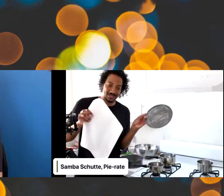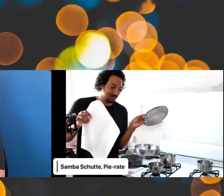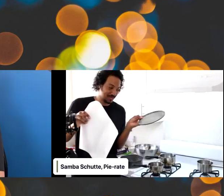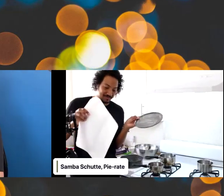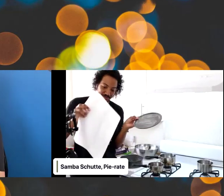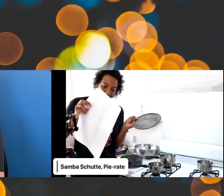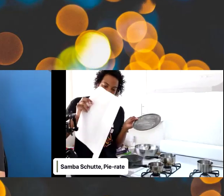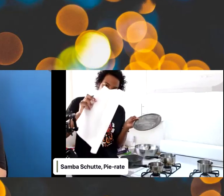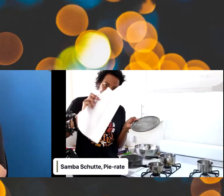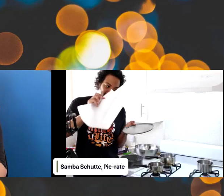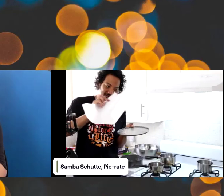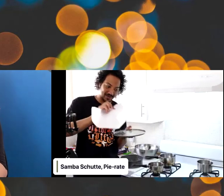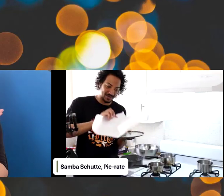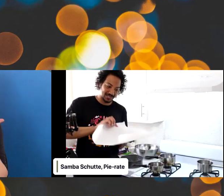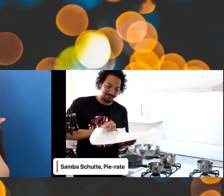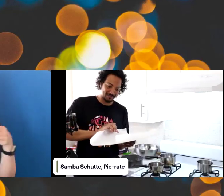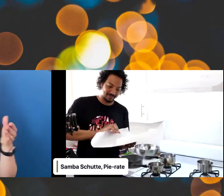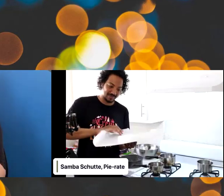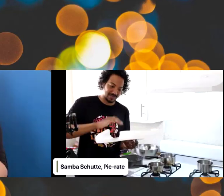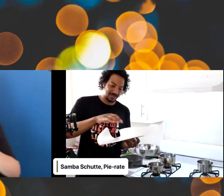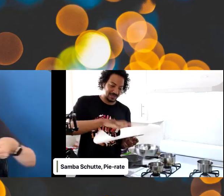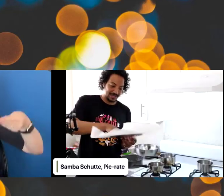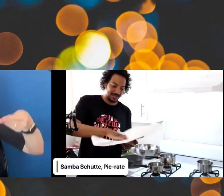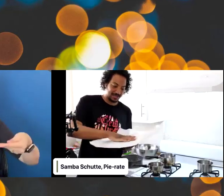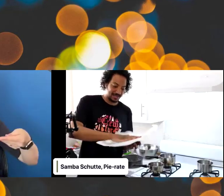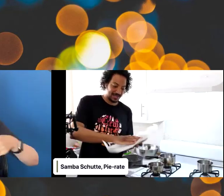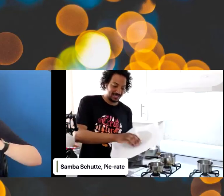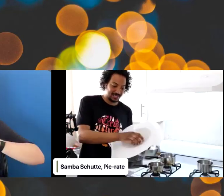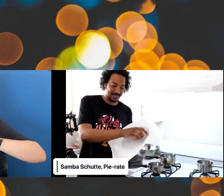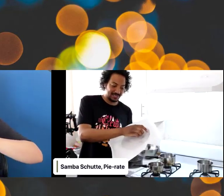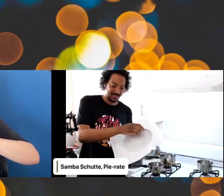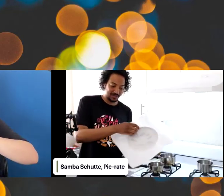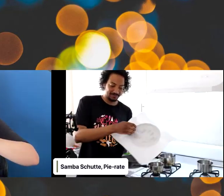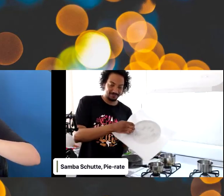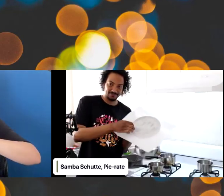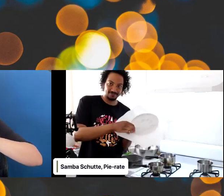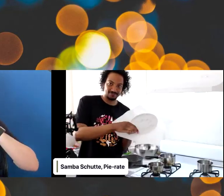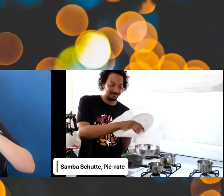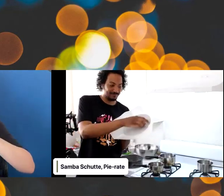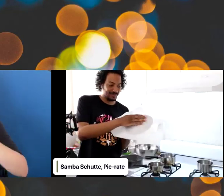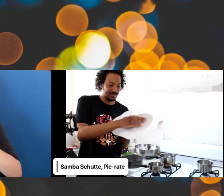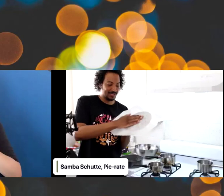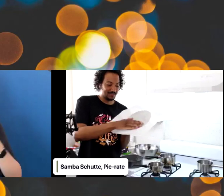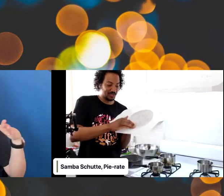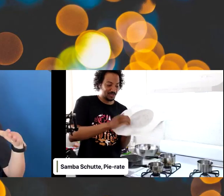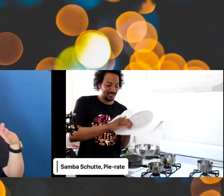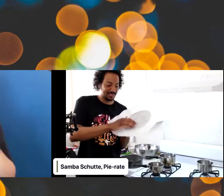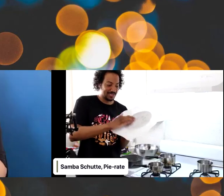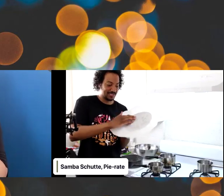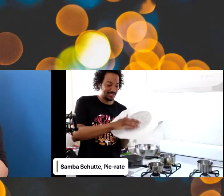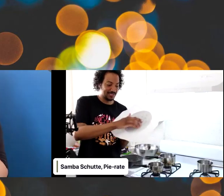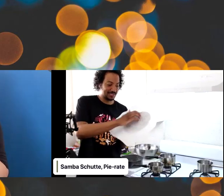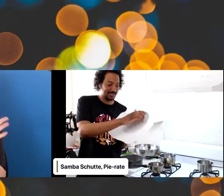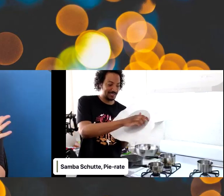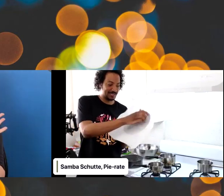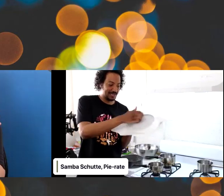that is buttered, put your parchment paper on top, nicely in the center. Make sure it sticks nicely